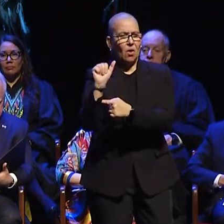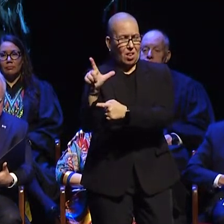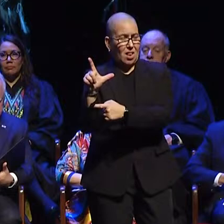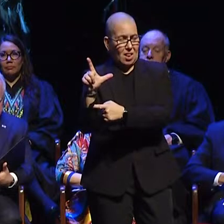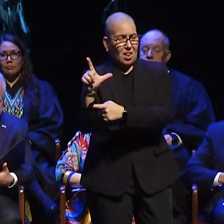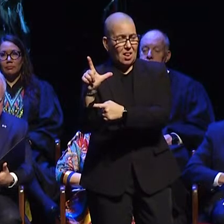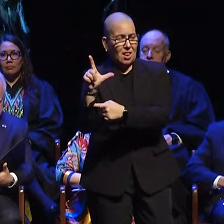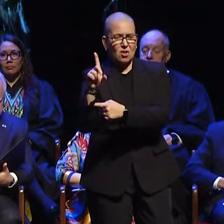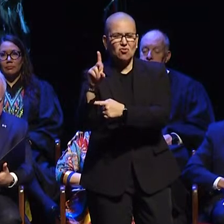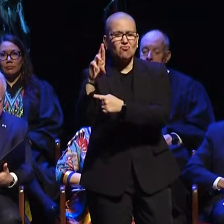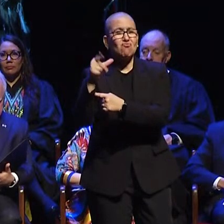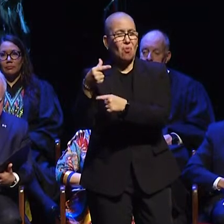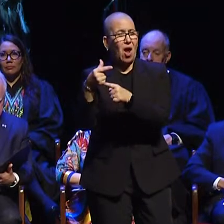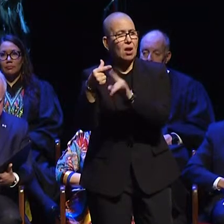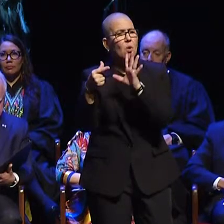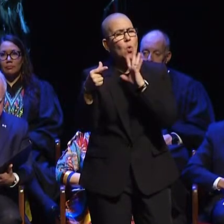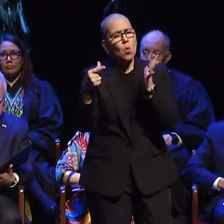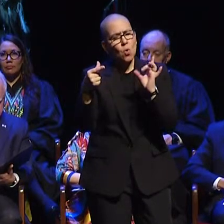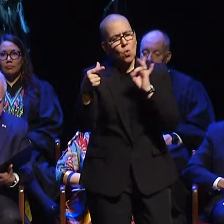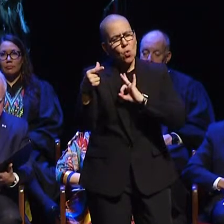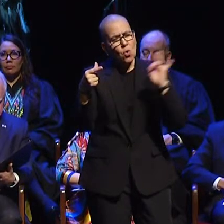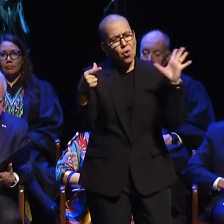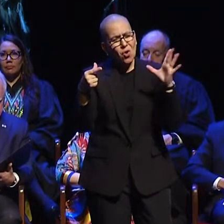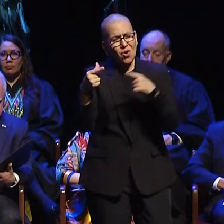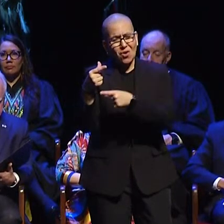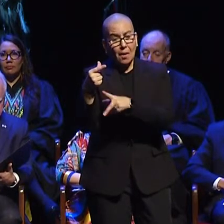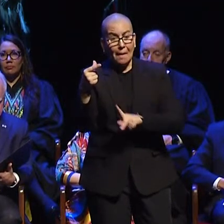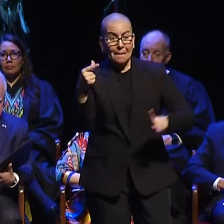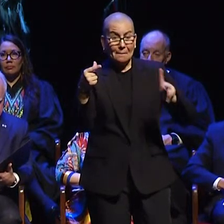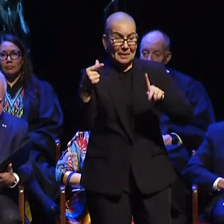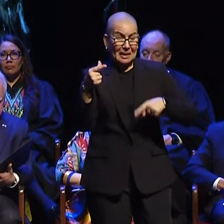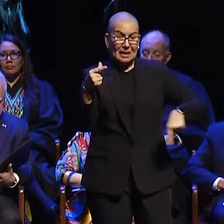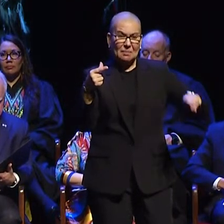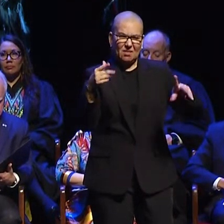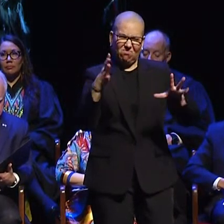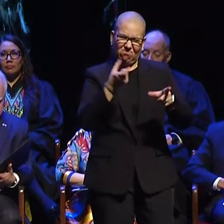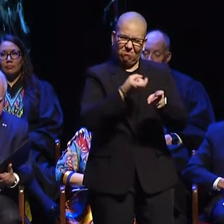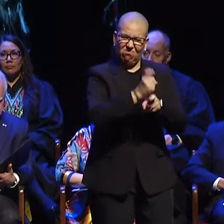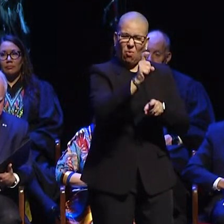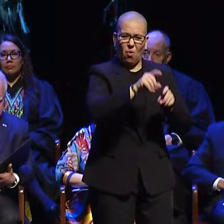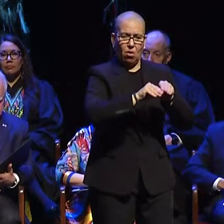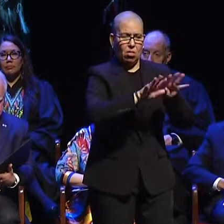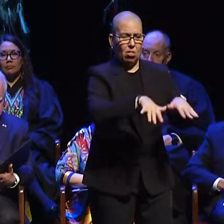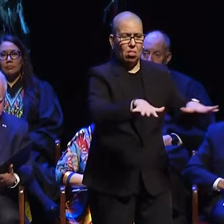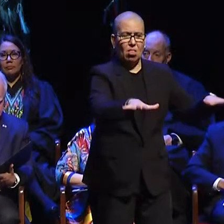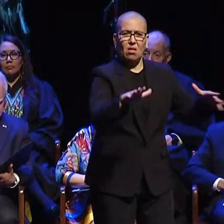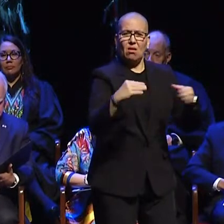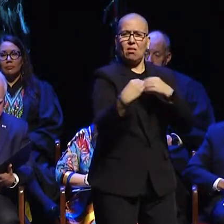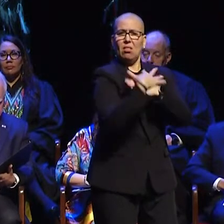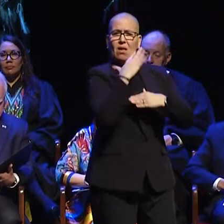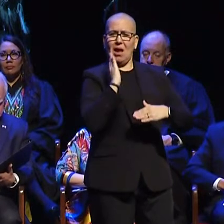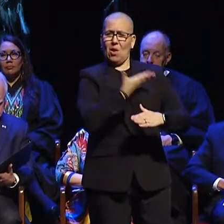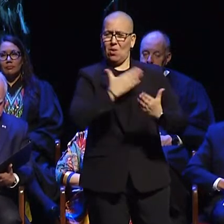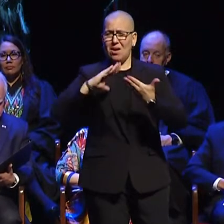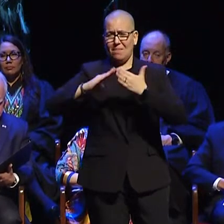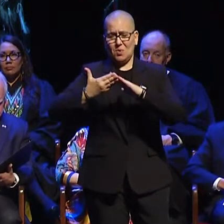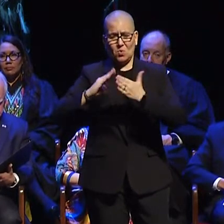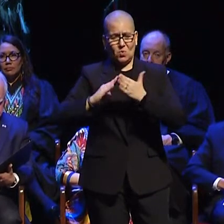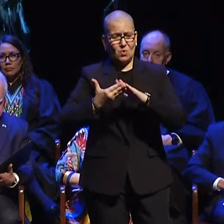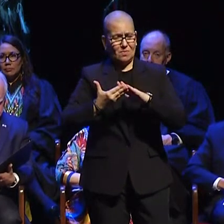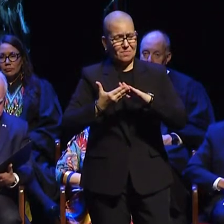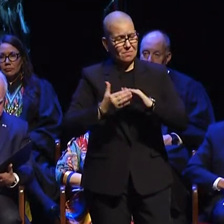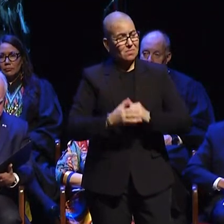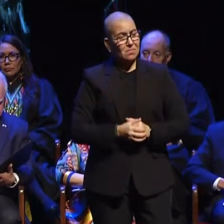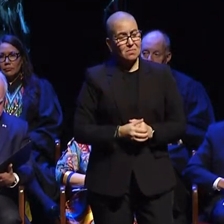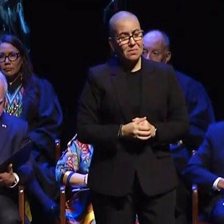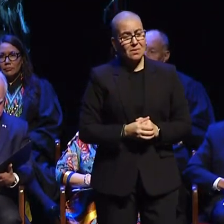would unconscionably, negligently poison our communities. And by continuing to fight for our democracy,